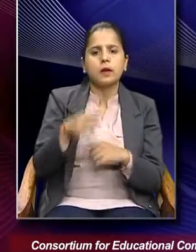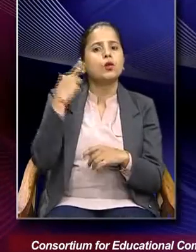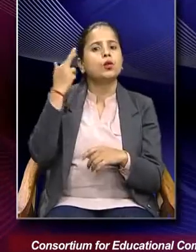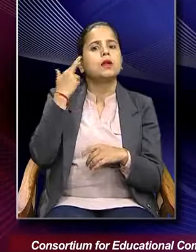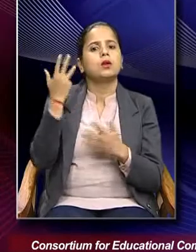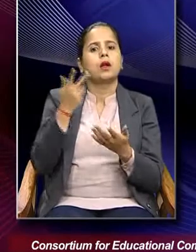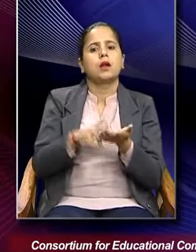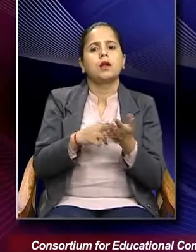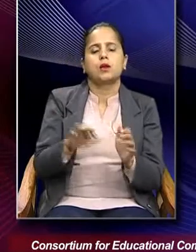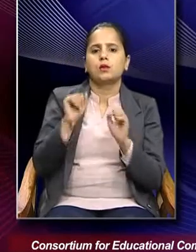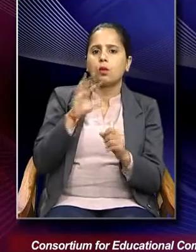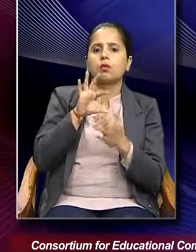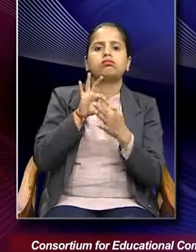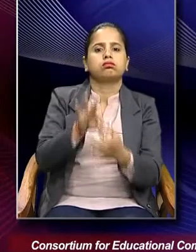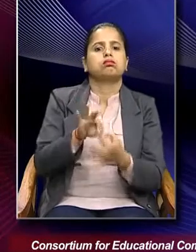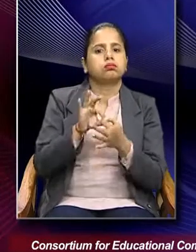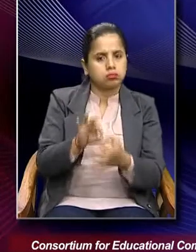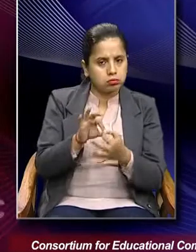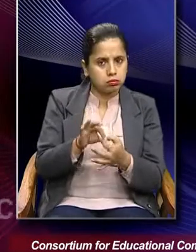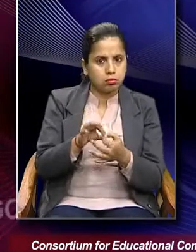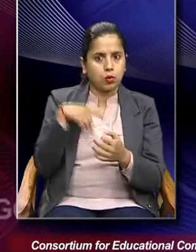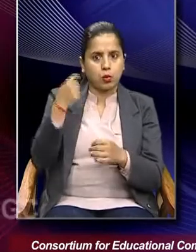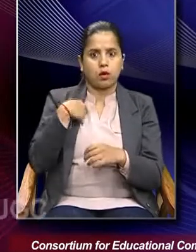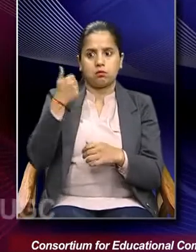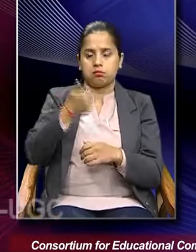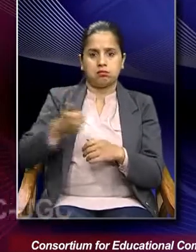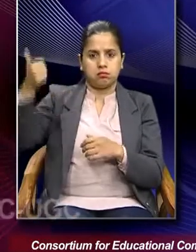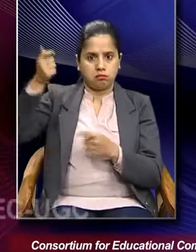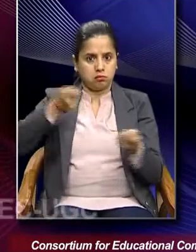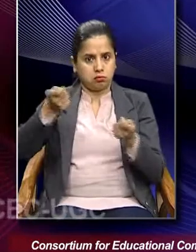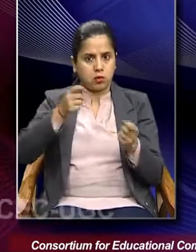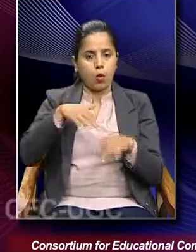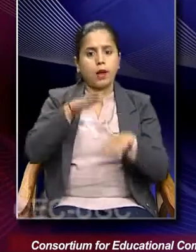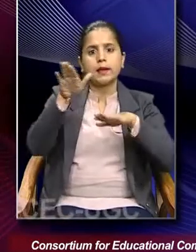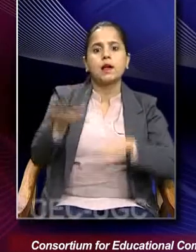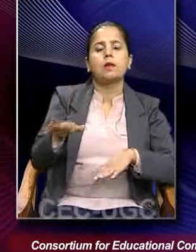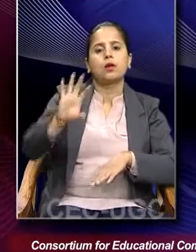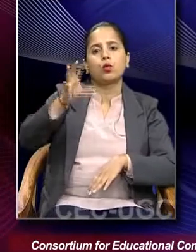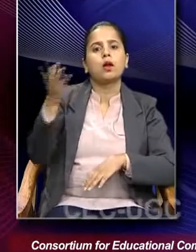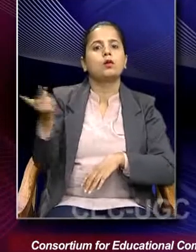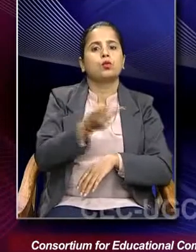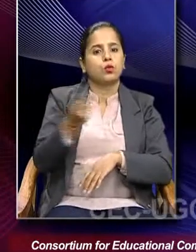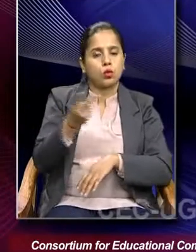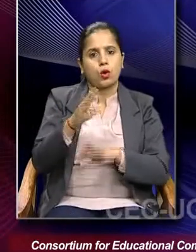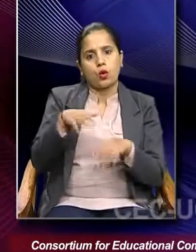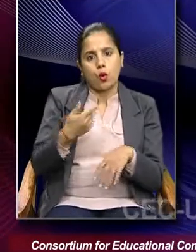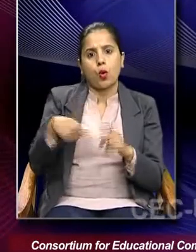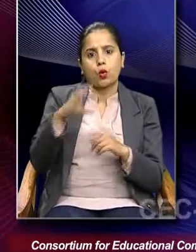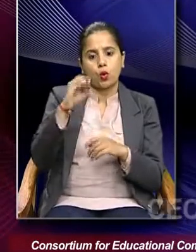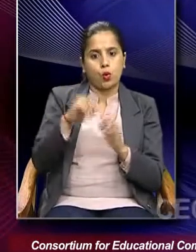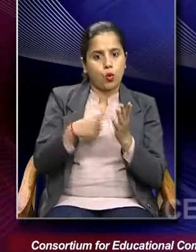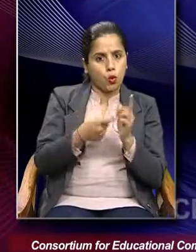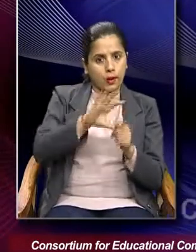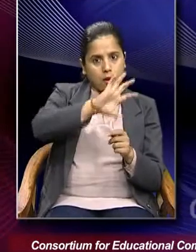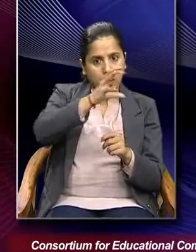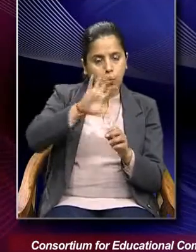the nature of relationship between the dominant countries and the dependent countries, or between the core countries and the